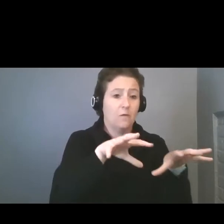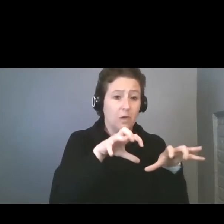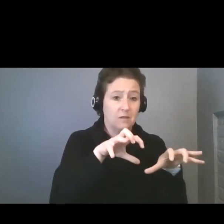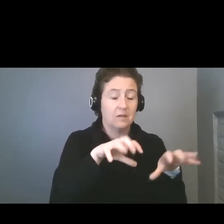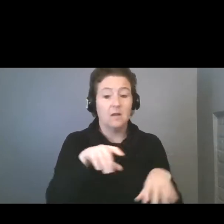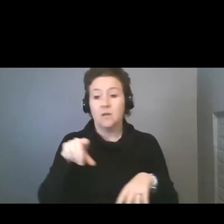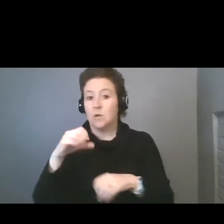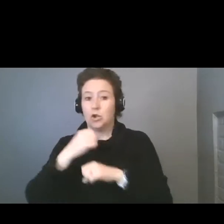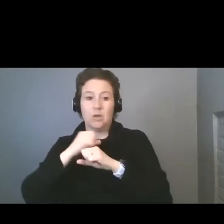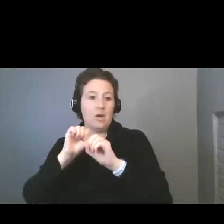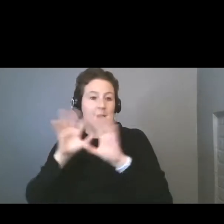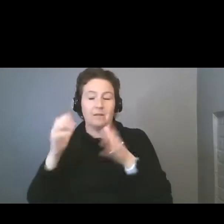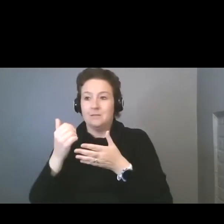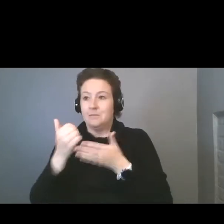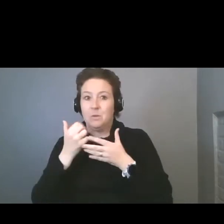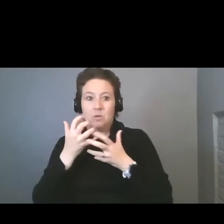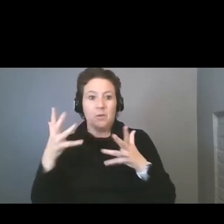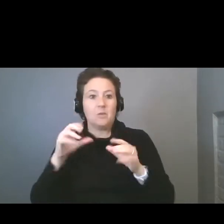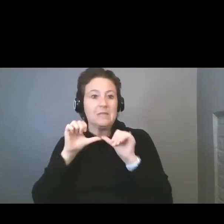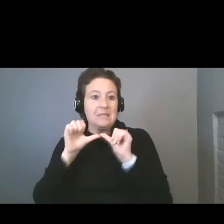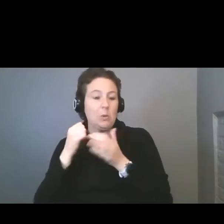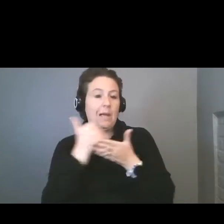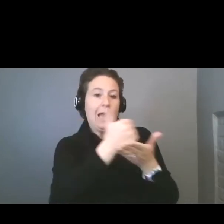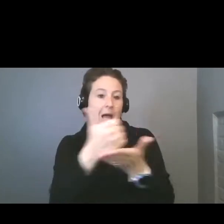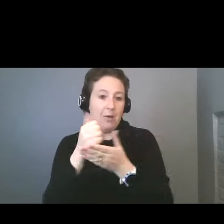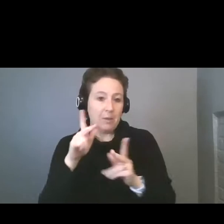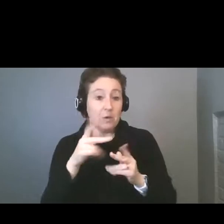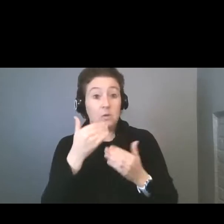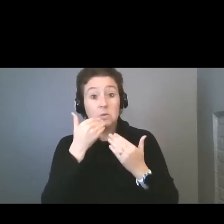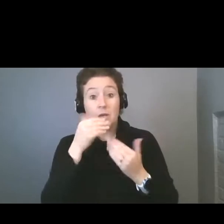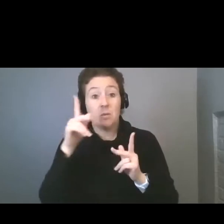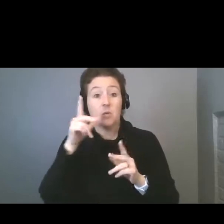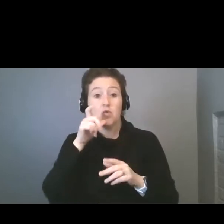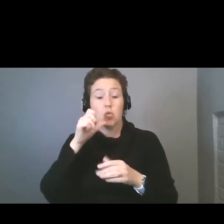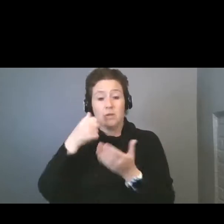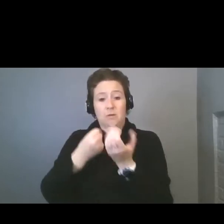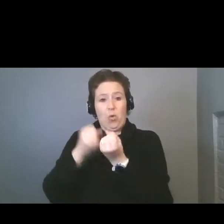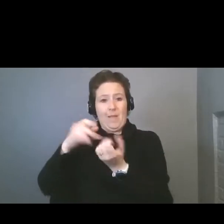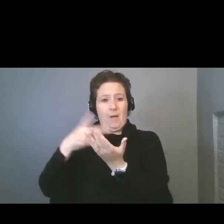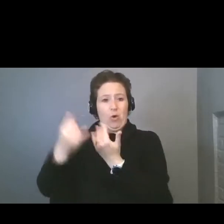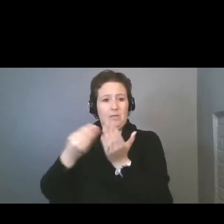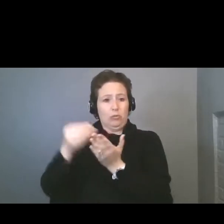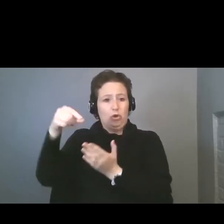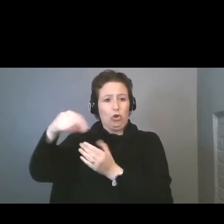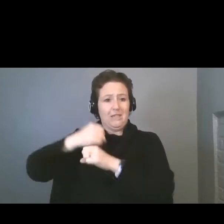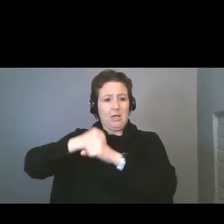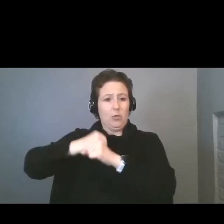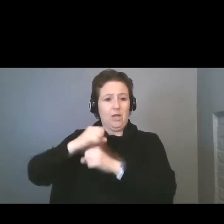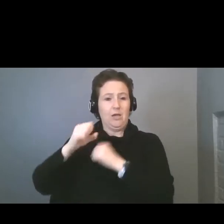to people in need. So thank you to those who supported that project back in 2017.